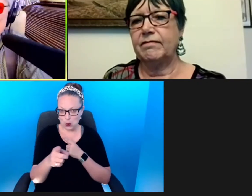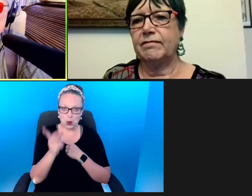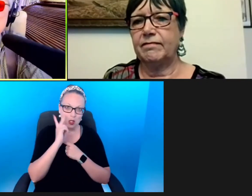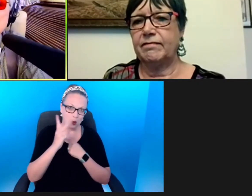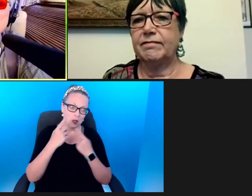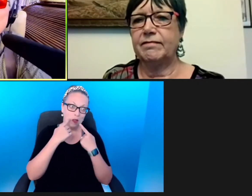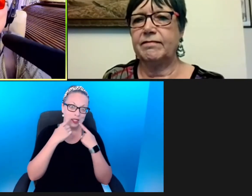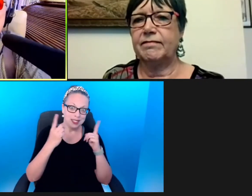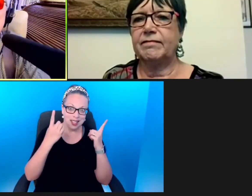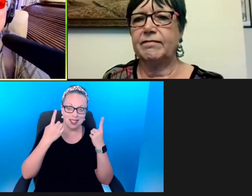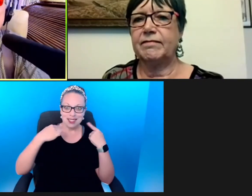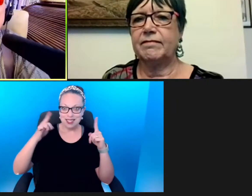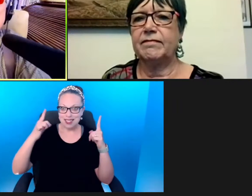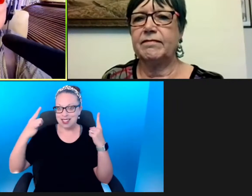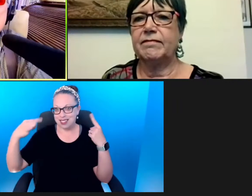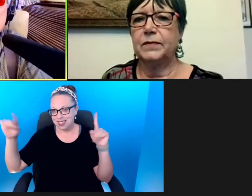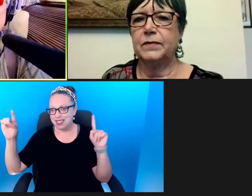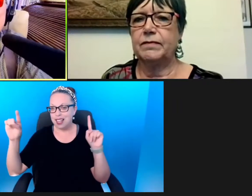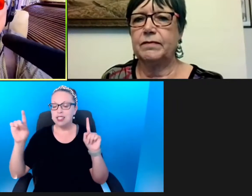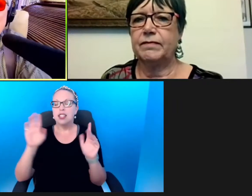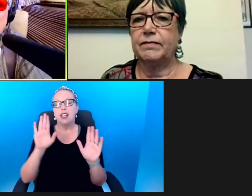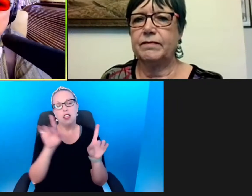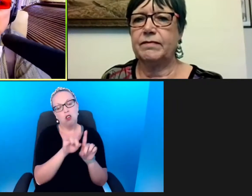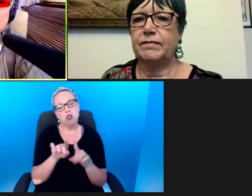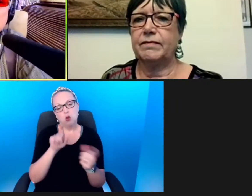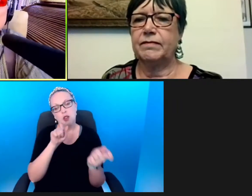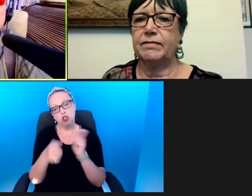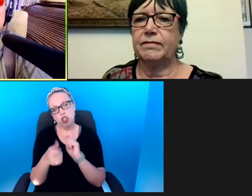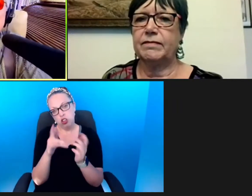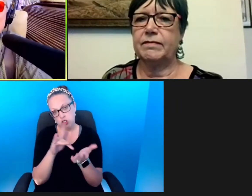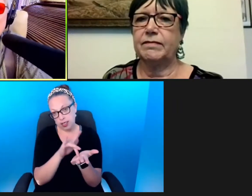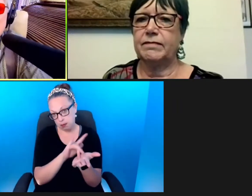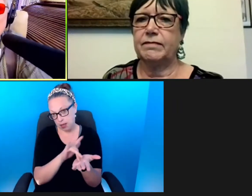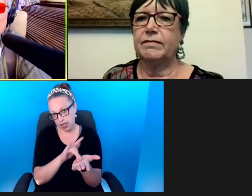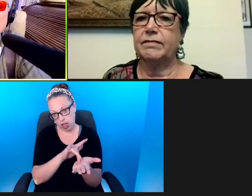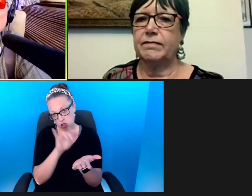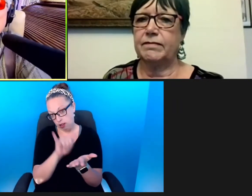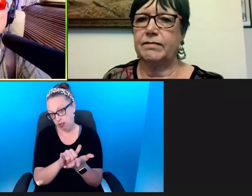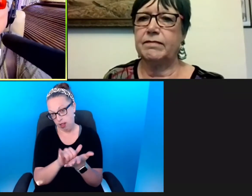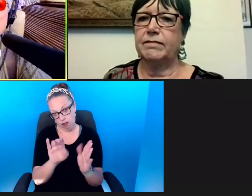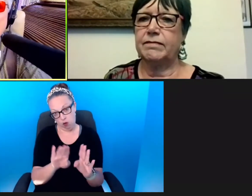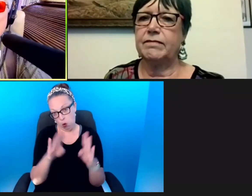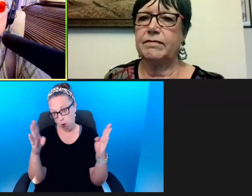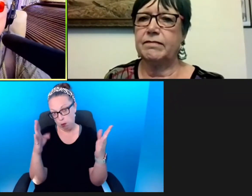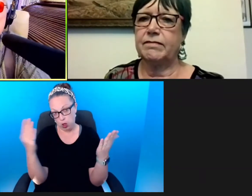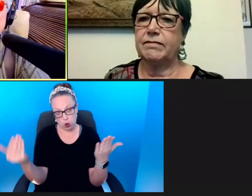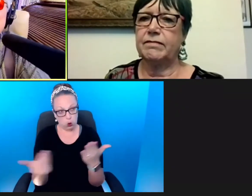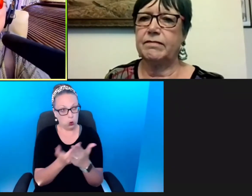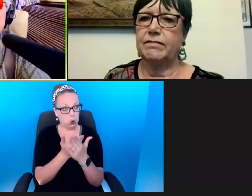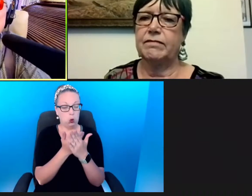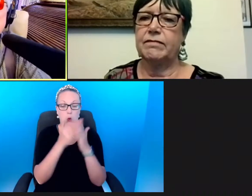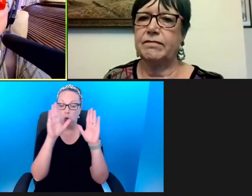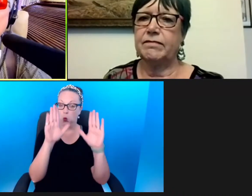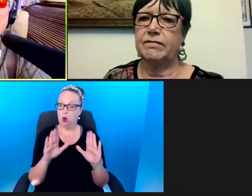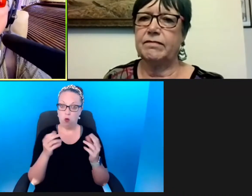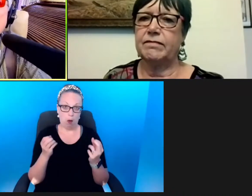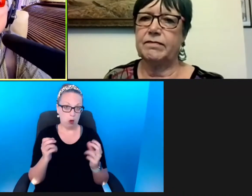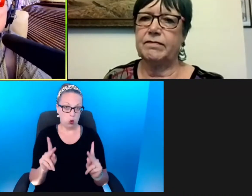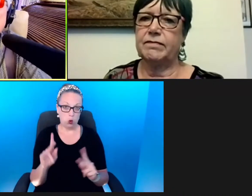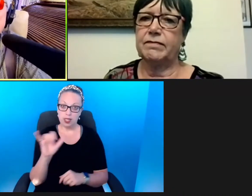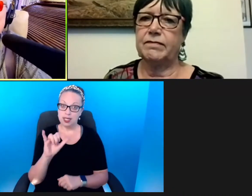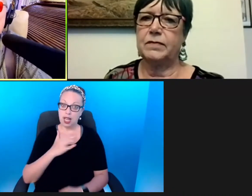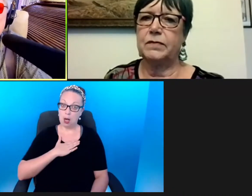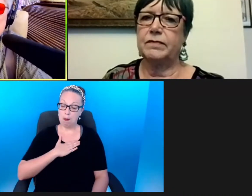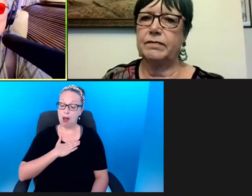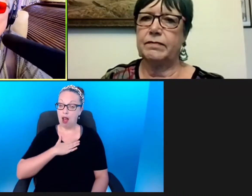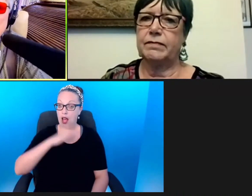and of course the changes in medications have opened up incredible new horizons. My own brother,